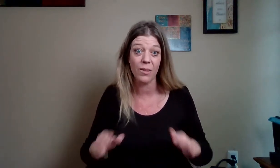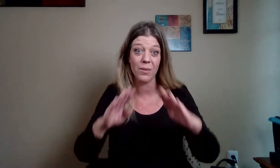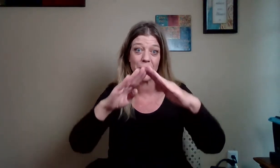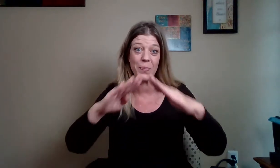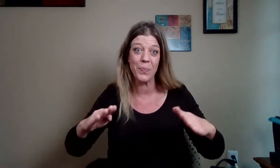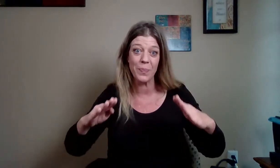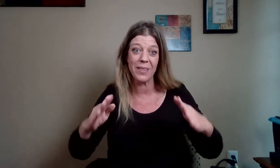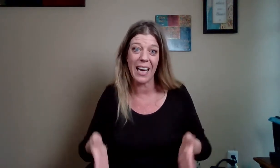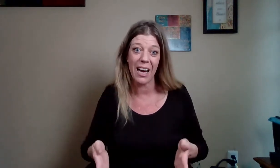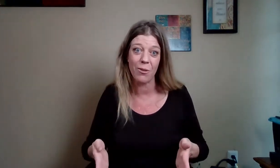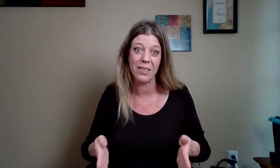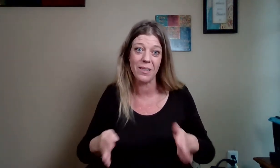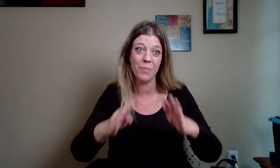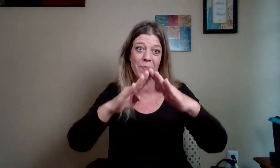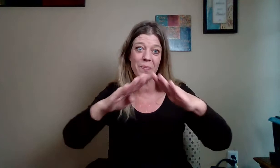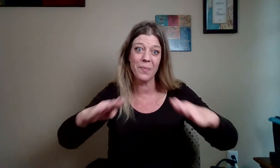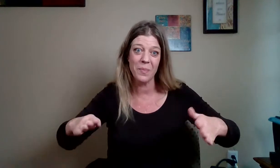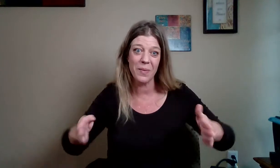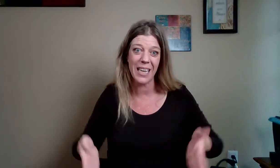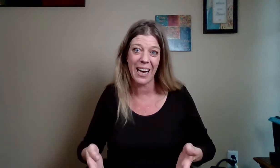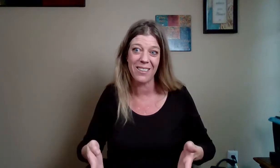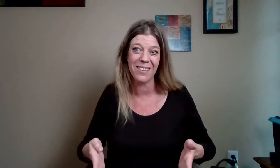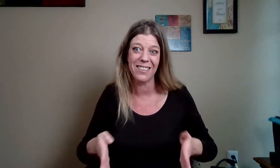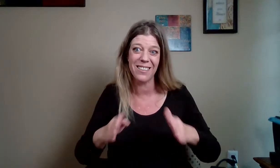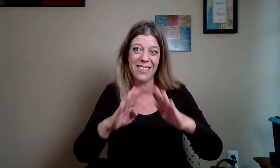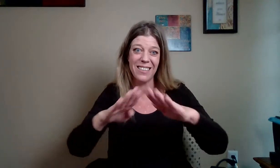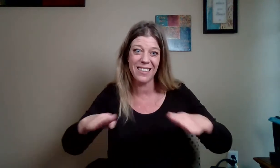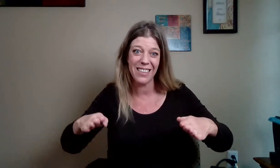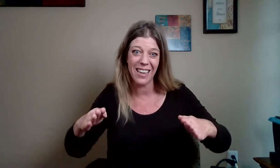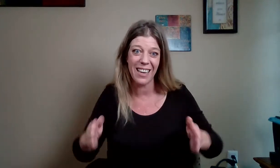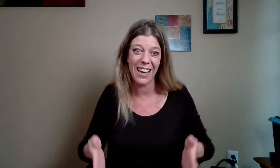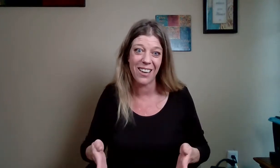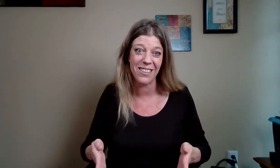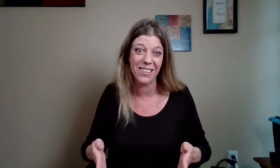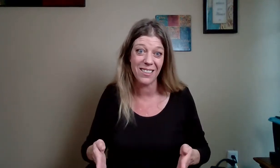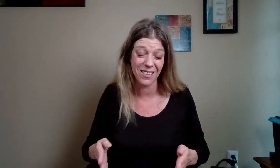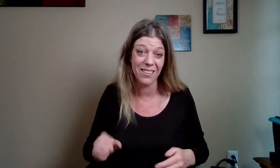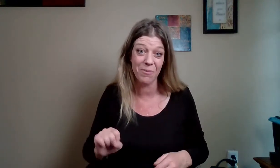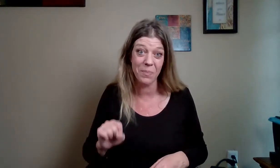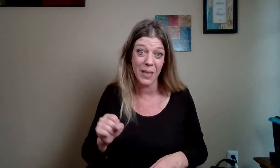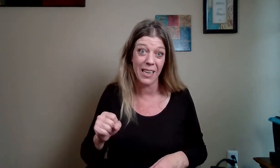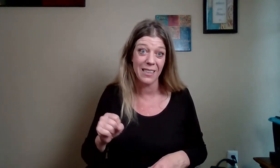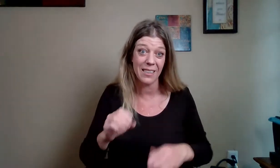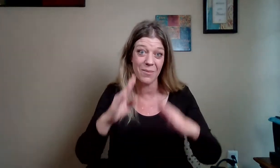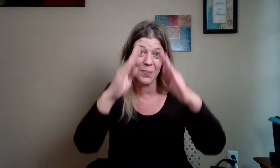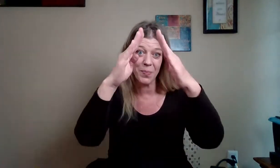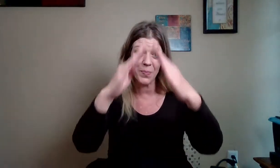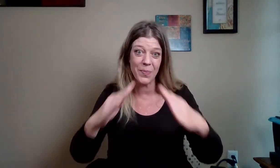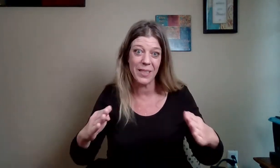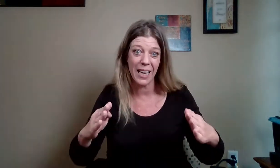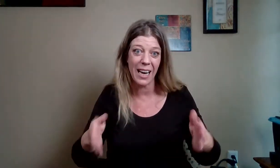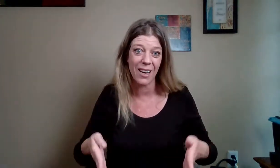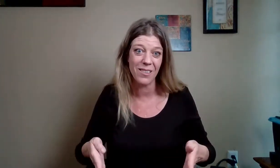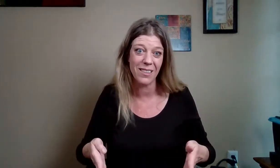house. House, house, house. Yes? House.